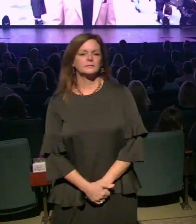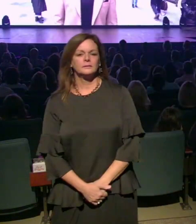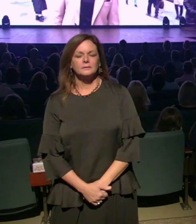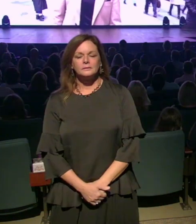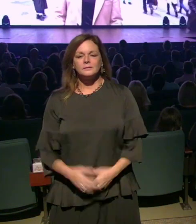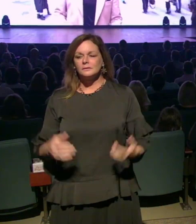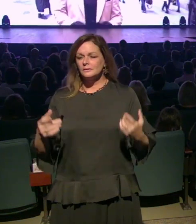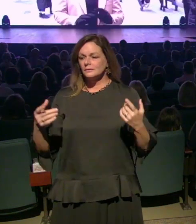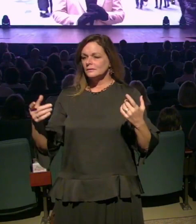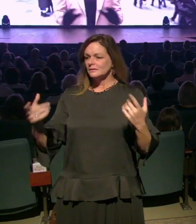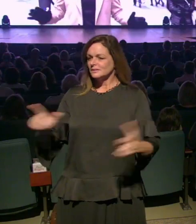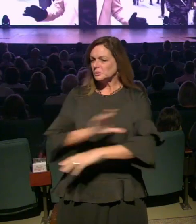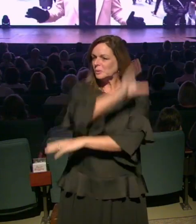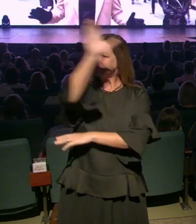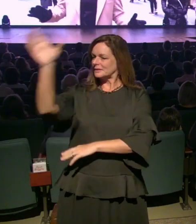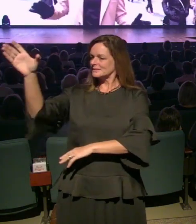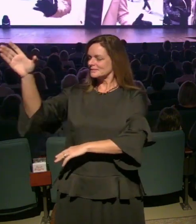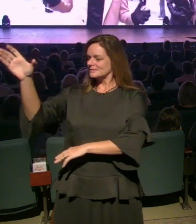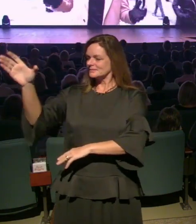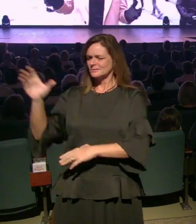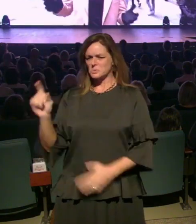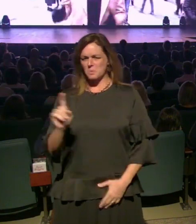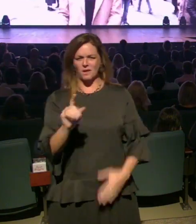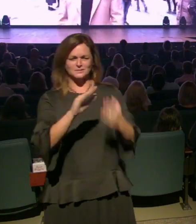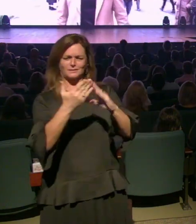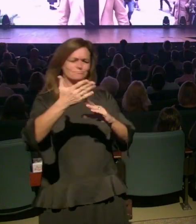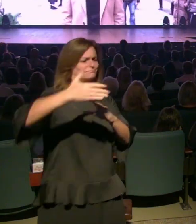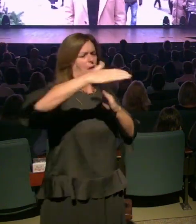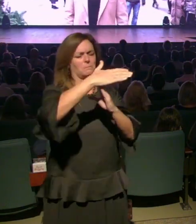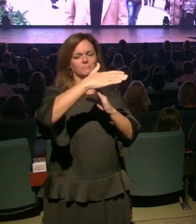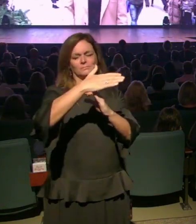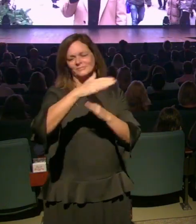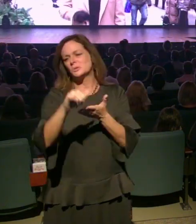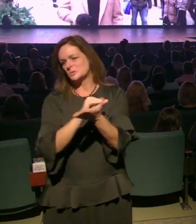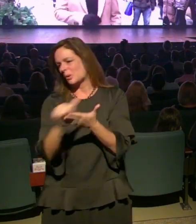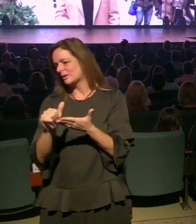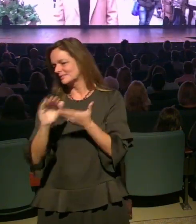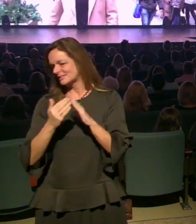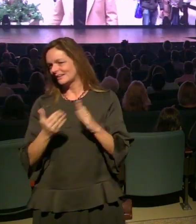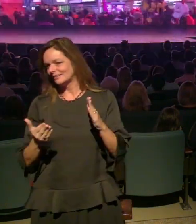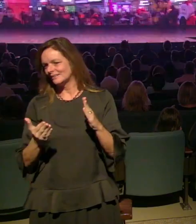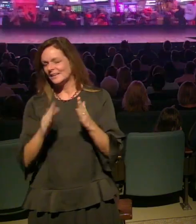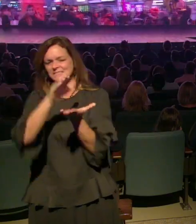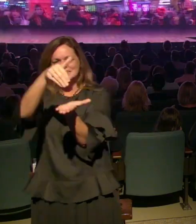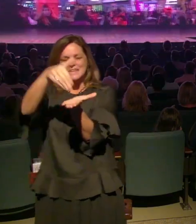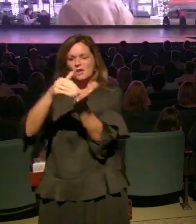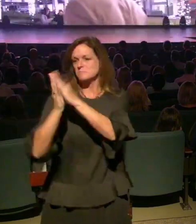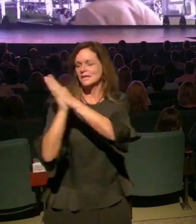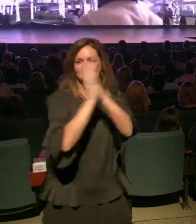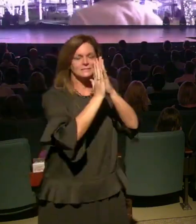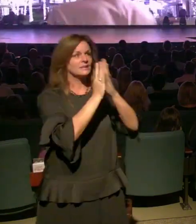When it comes to Christmas, there's not a more iconic city in the world than New York City. This place just is at the center of it all, with the lights